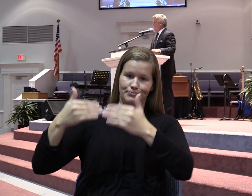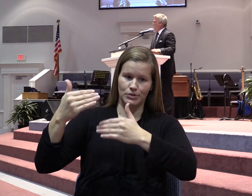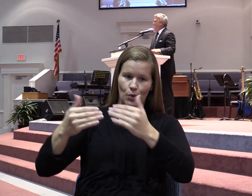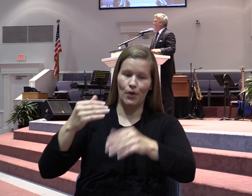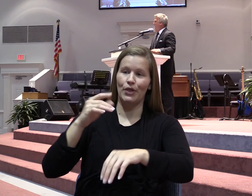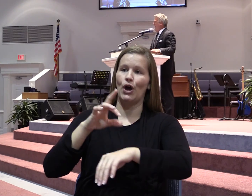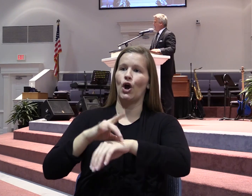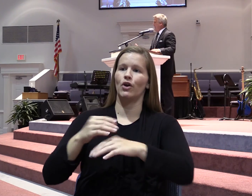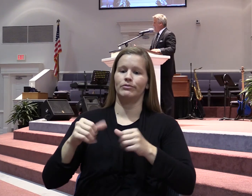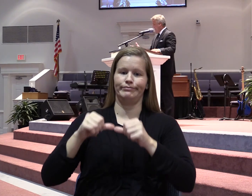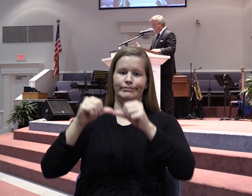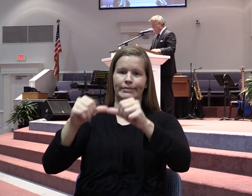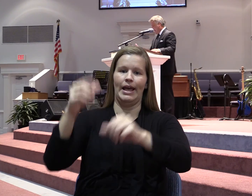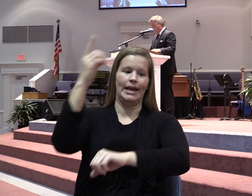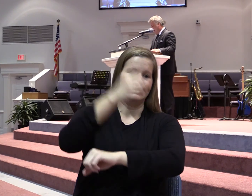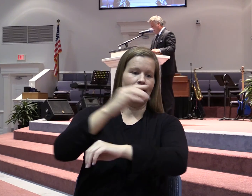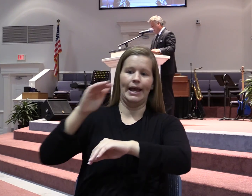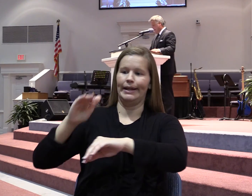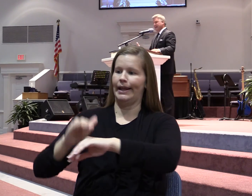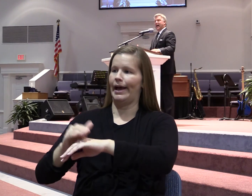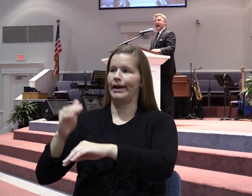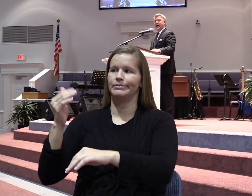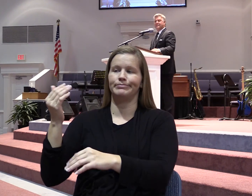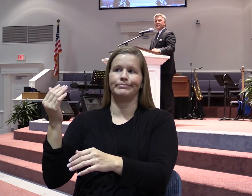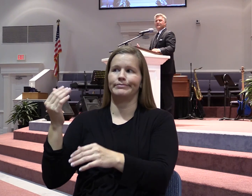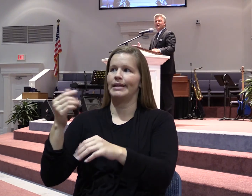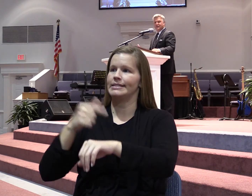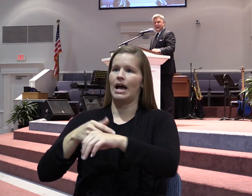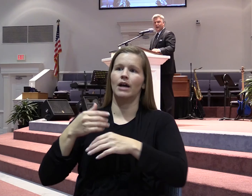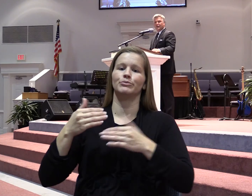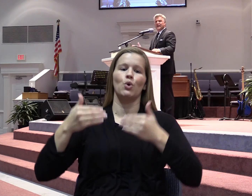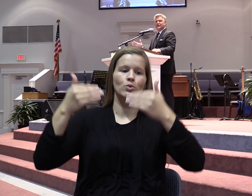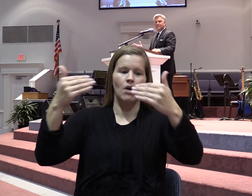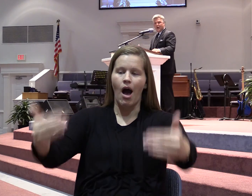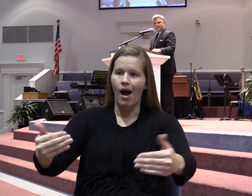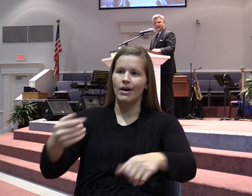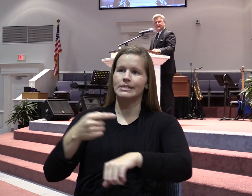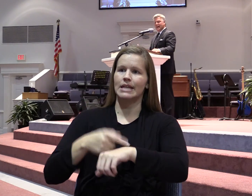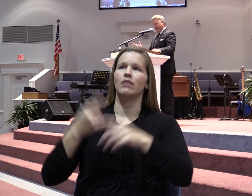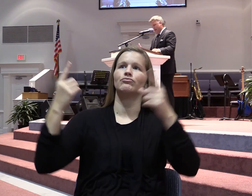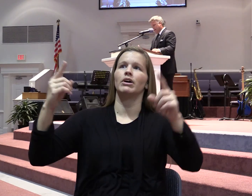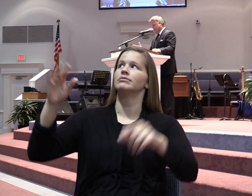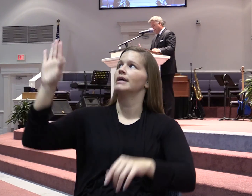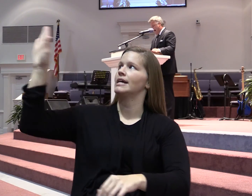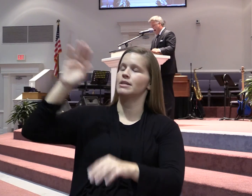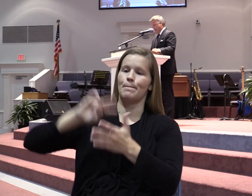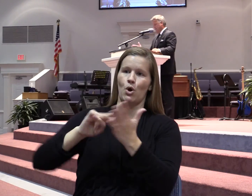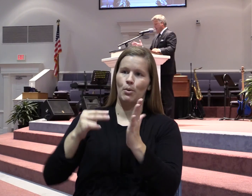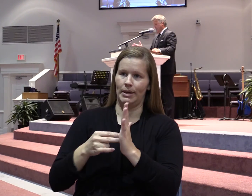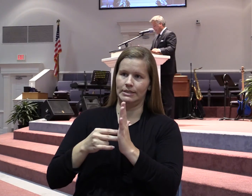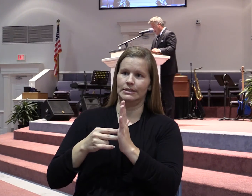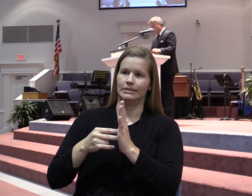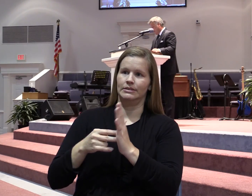there shall be day and night, seed time and harvest. Time fulfills the purpose of His